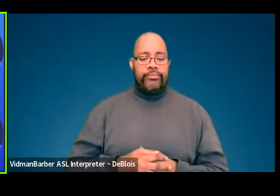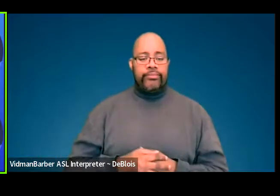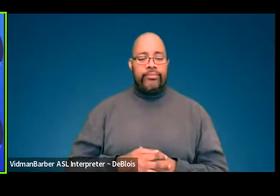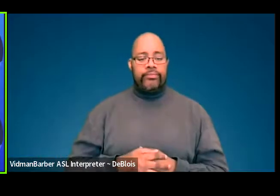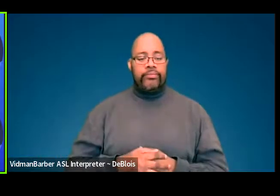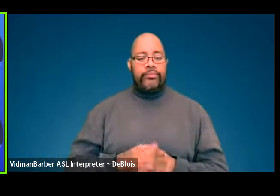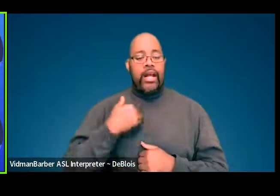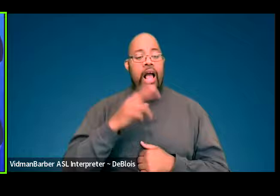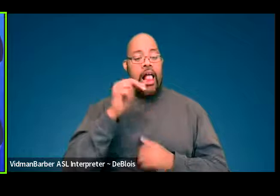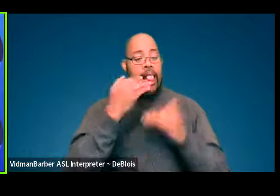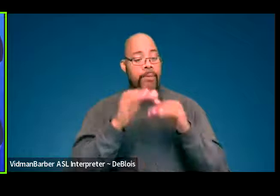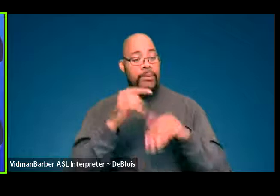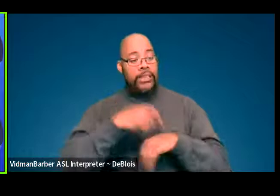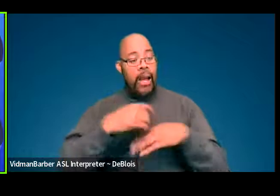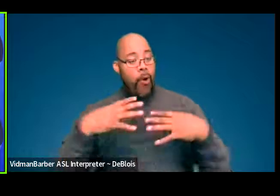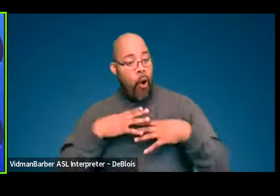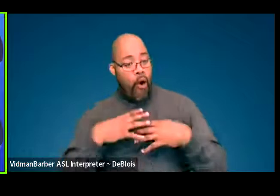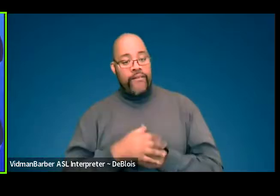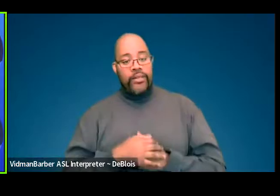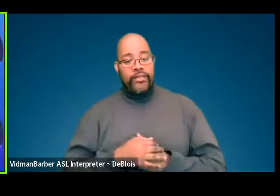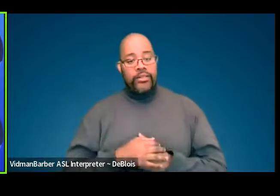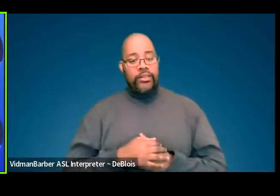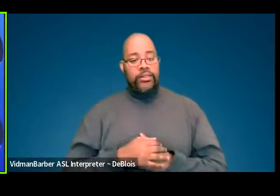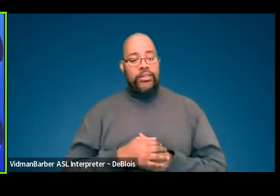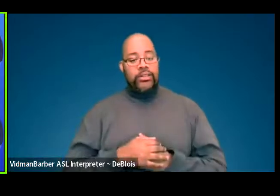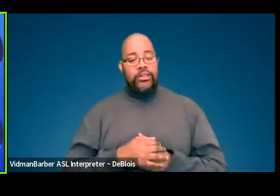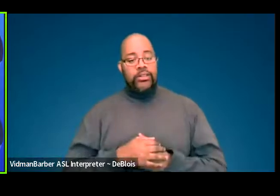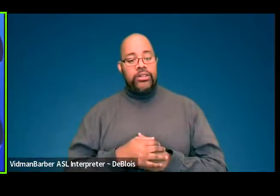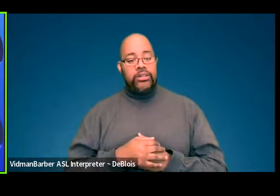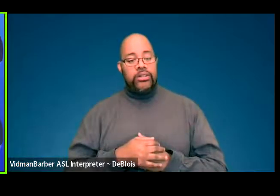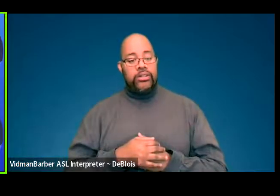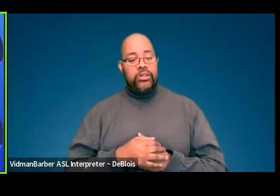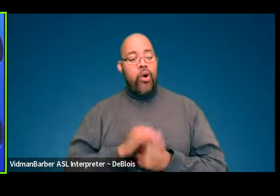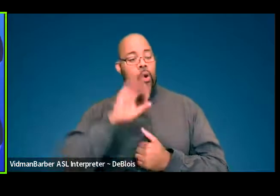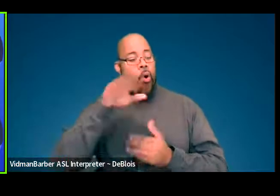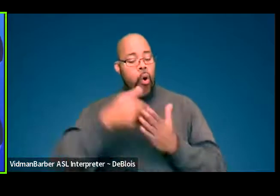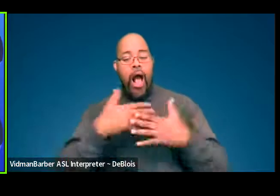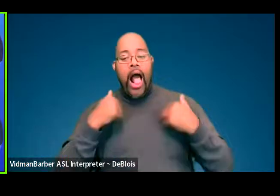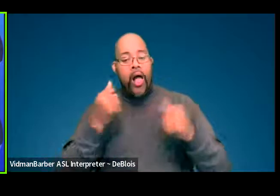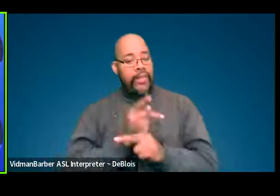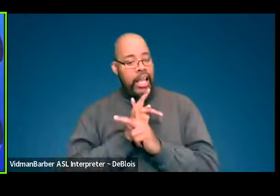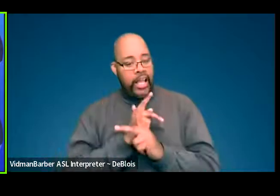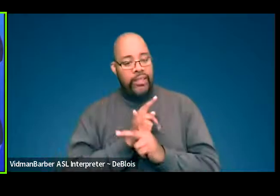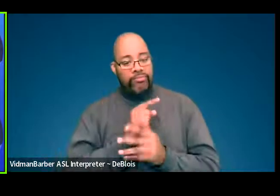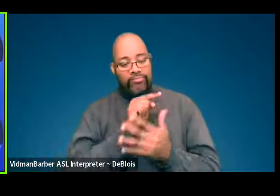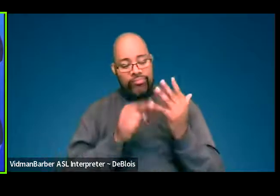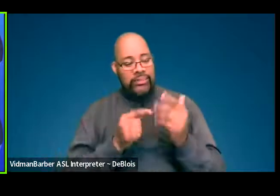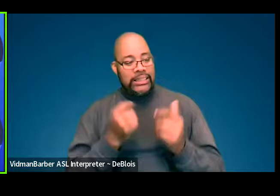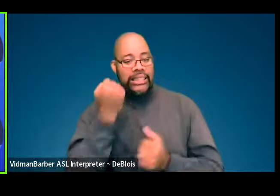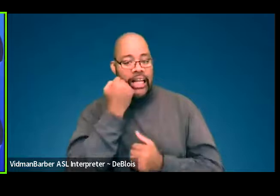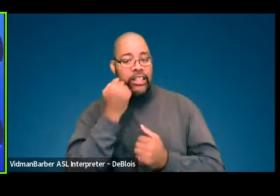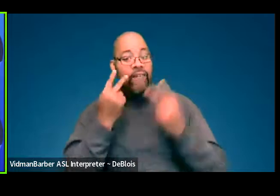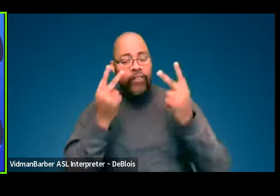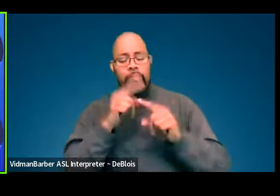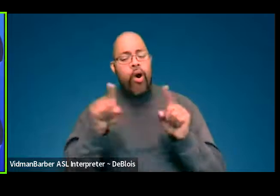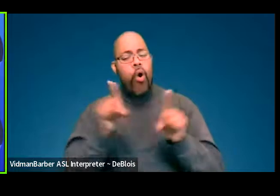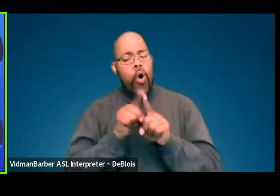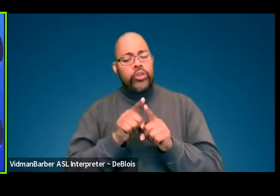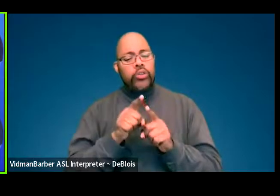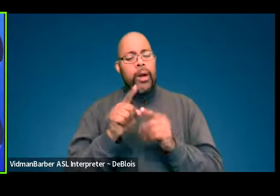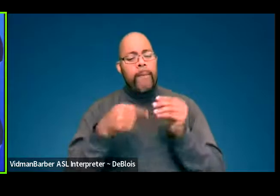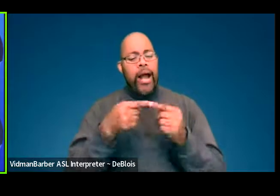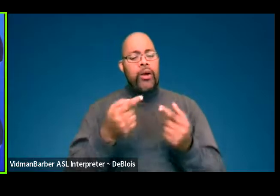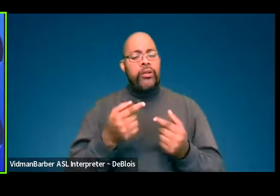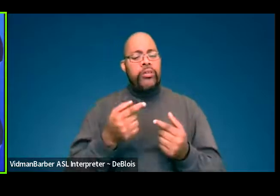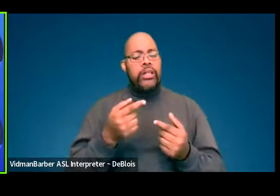There's unlimited time off. There's, of course, all the healthcare and mental and vision. But then there was something cool about just like